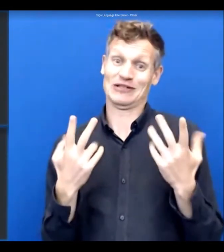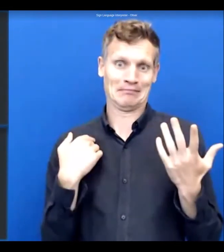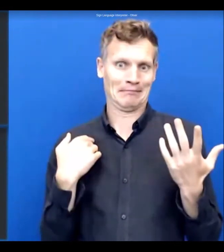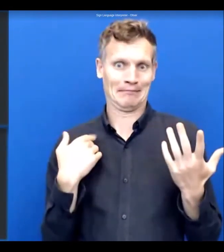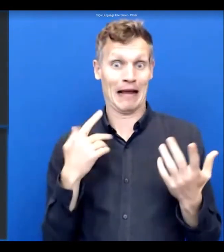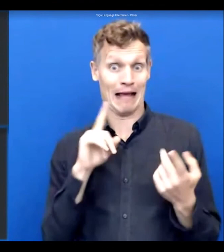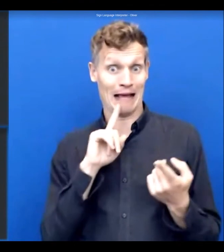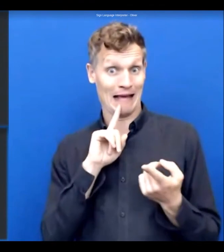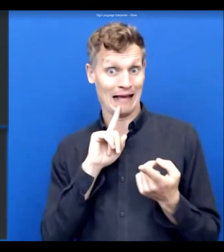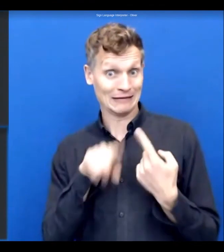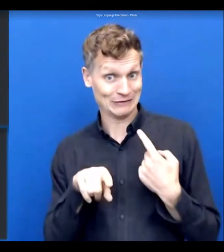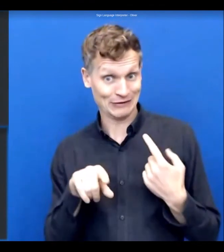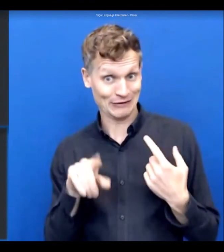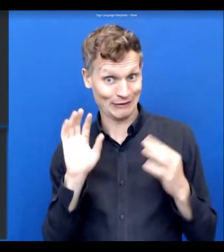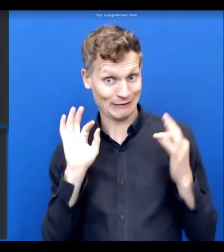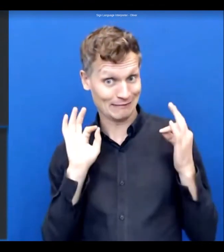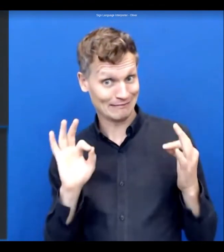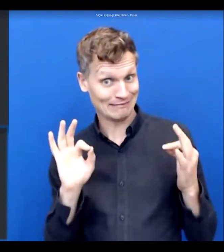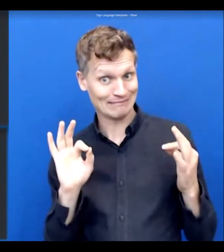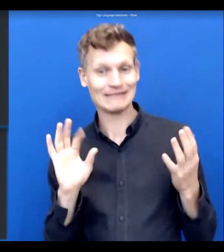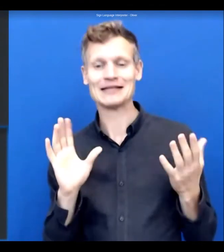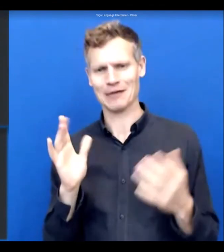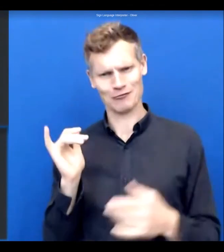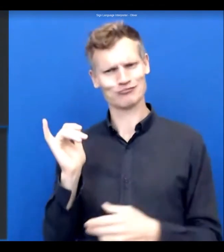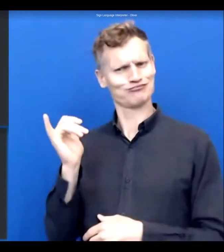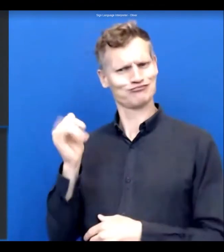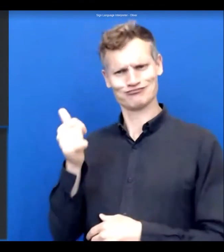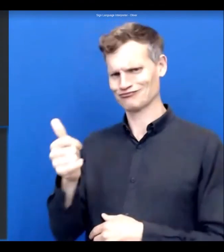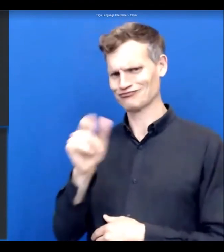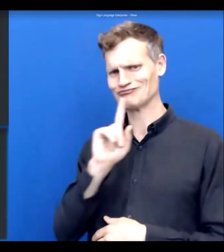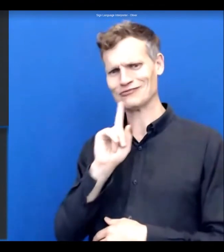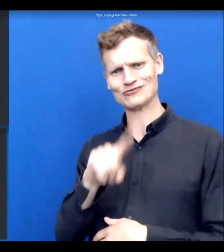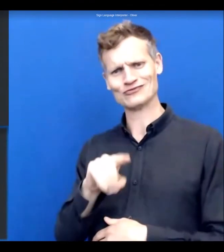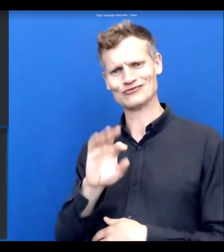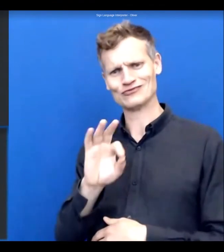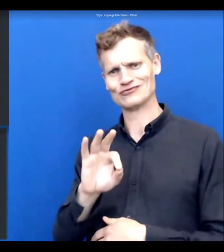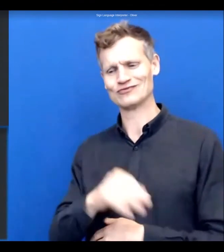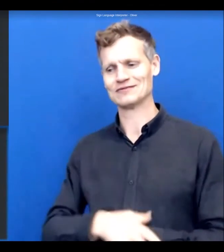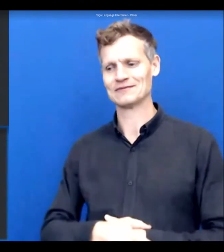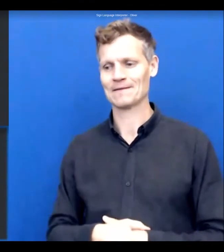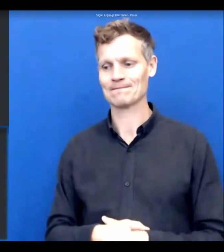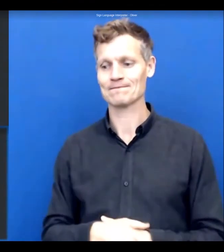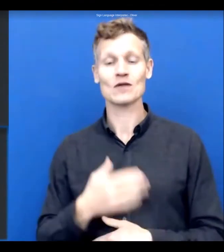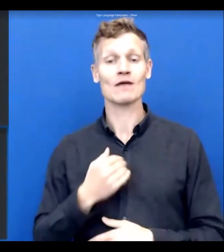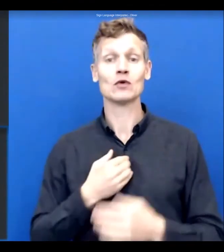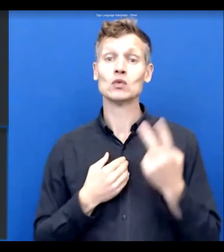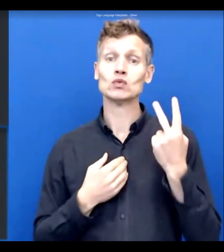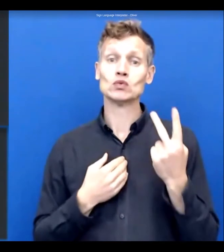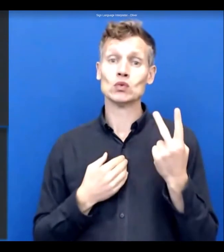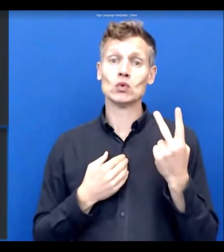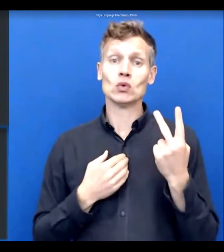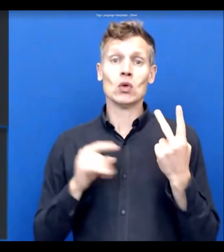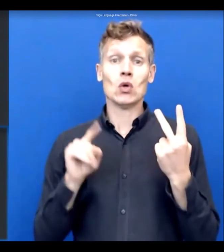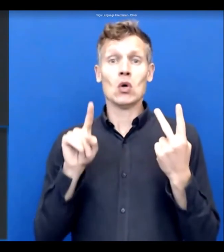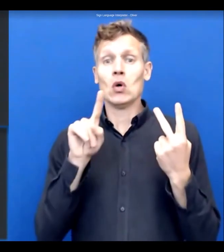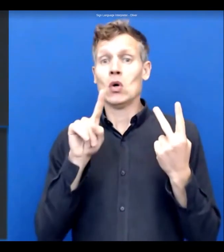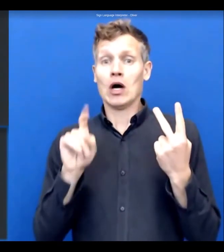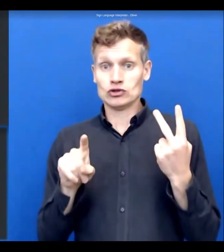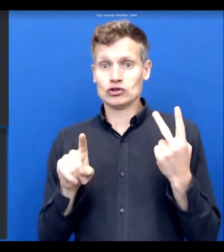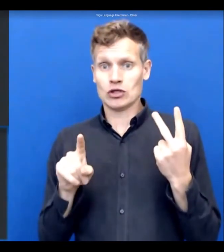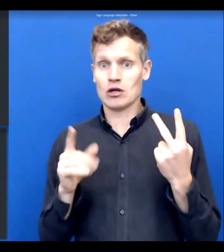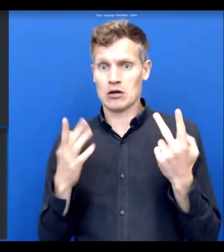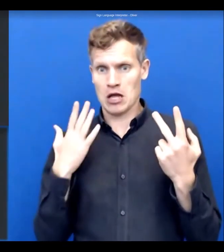Yes, completely. Yes, and we have two questions more in the conversation